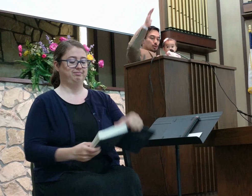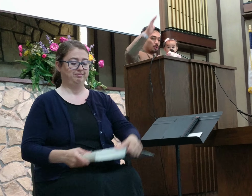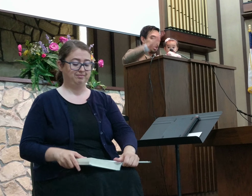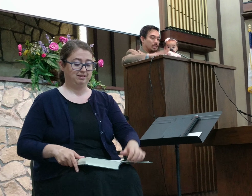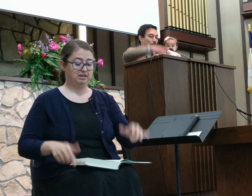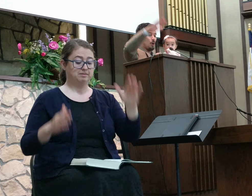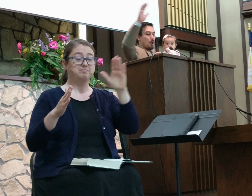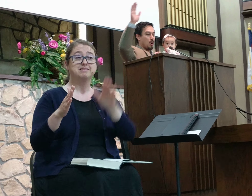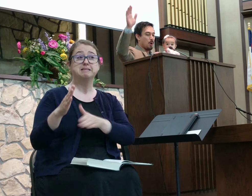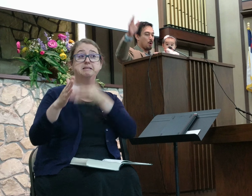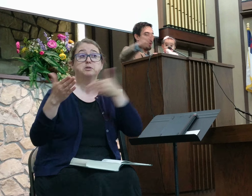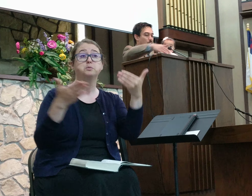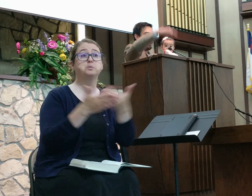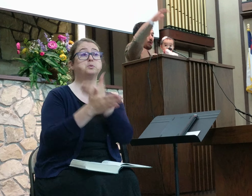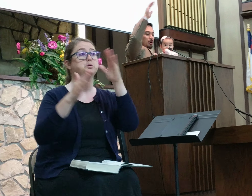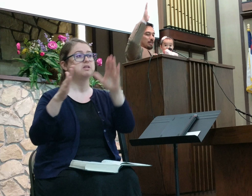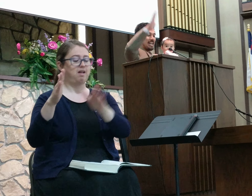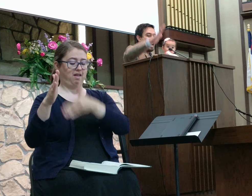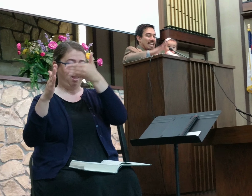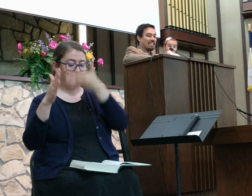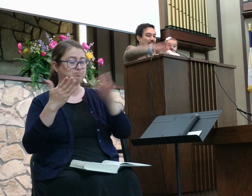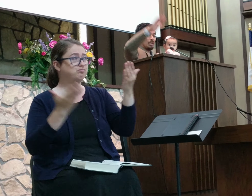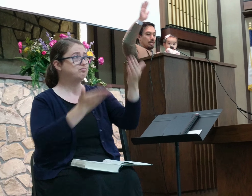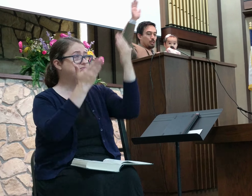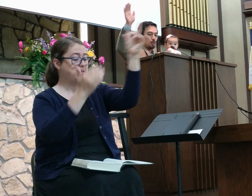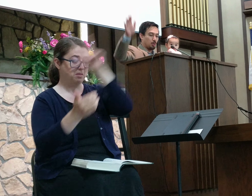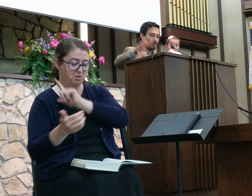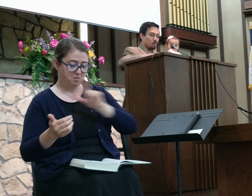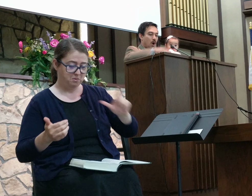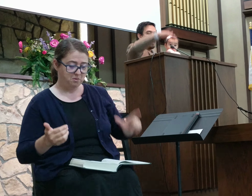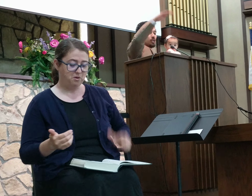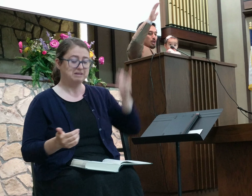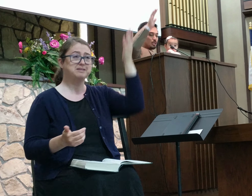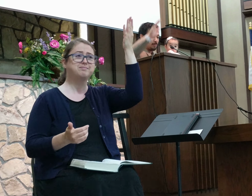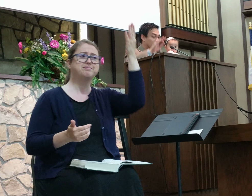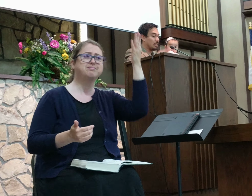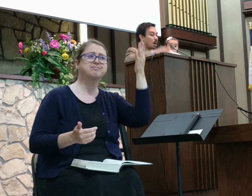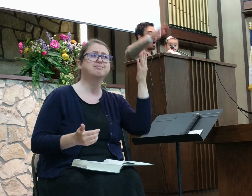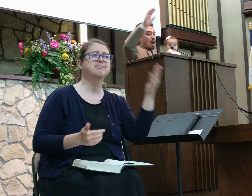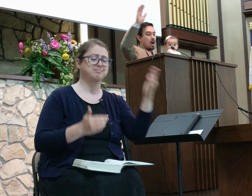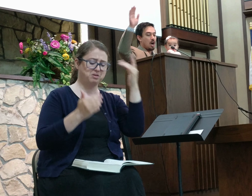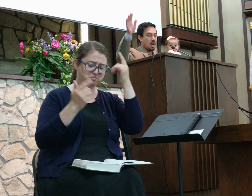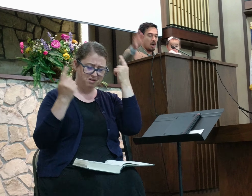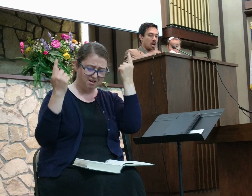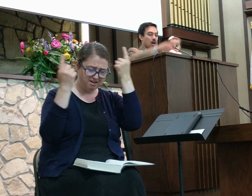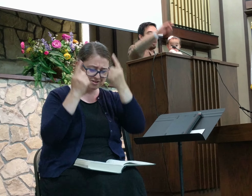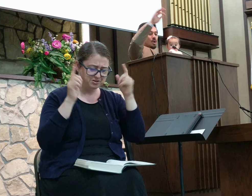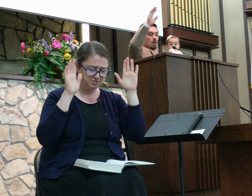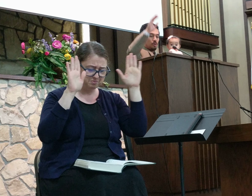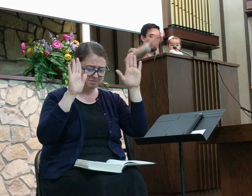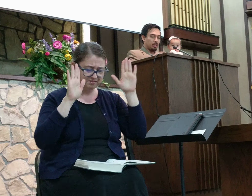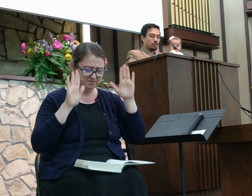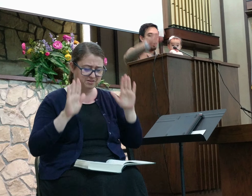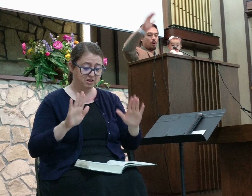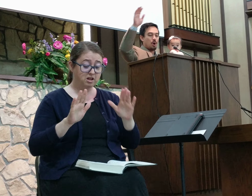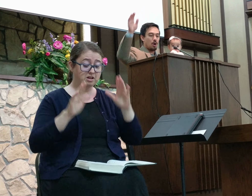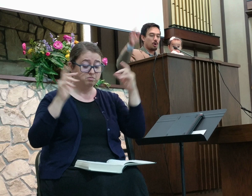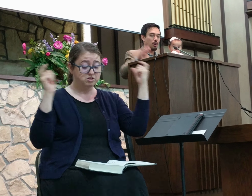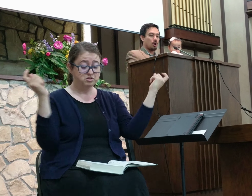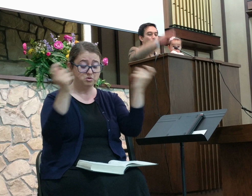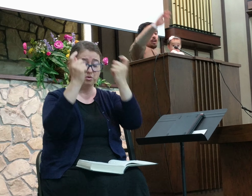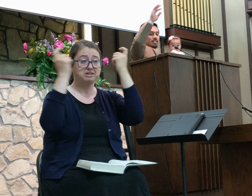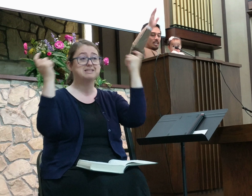song to the Lord, He to whom wonders belong. Read